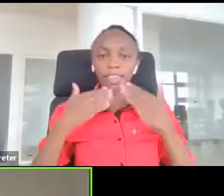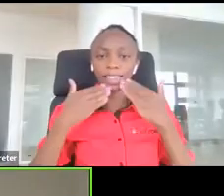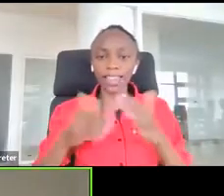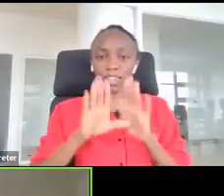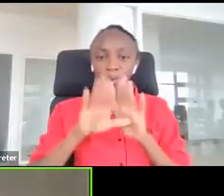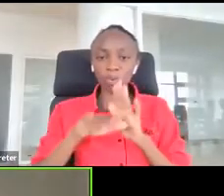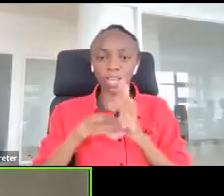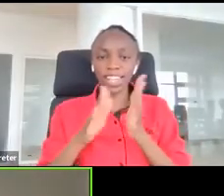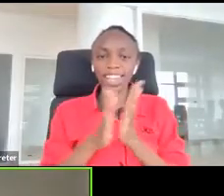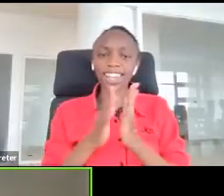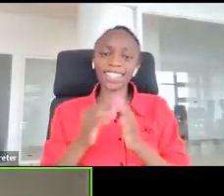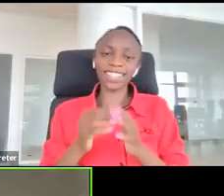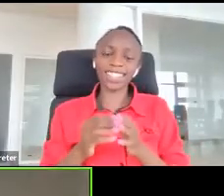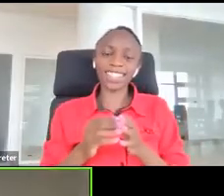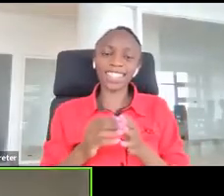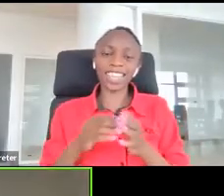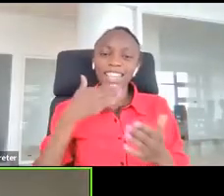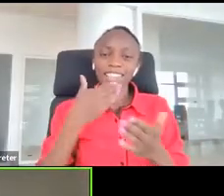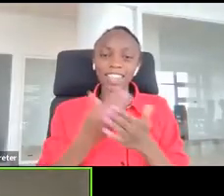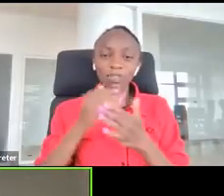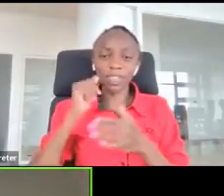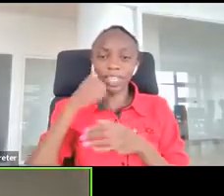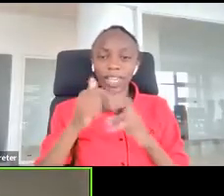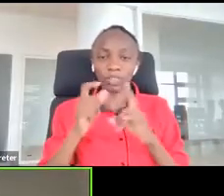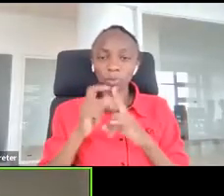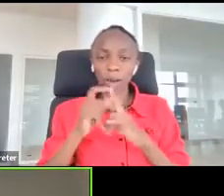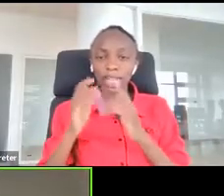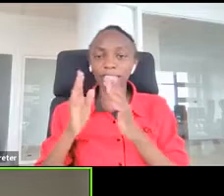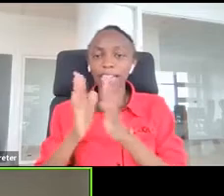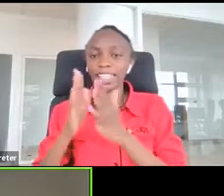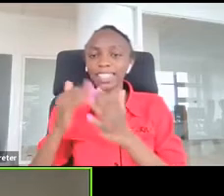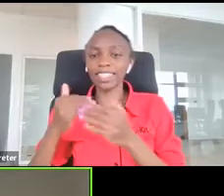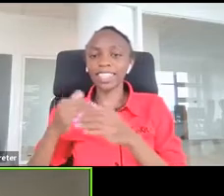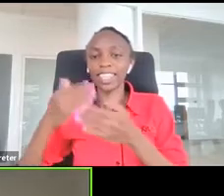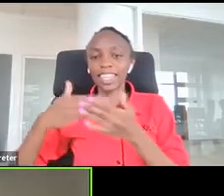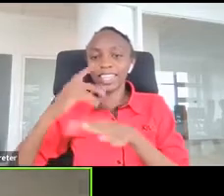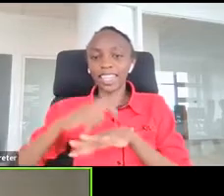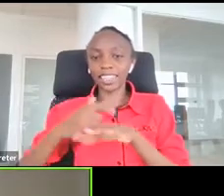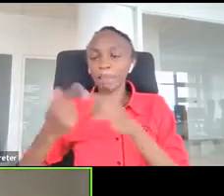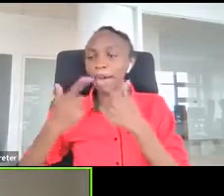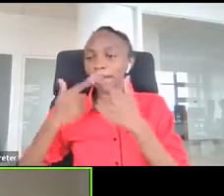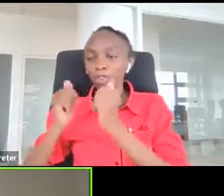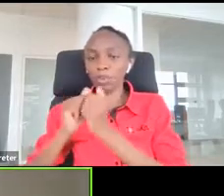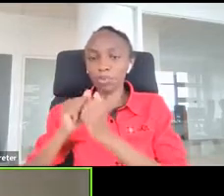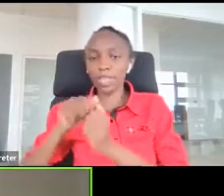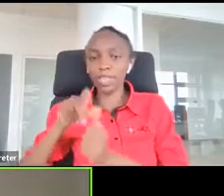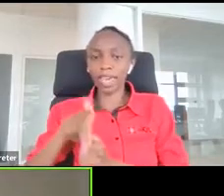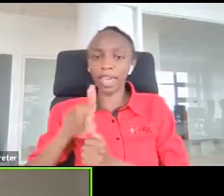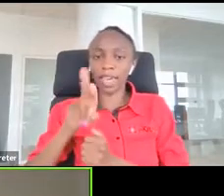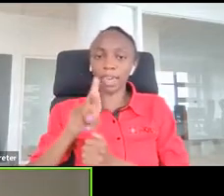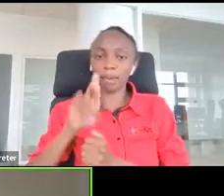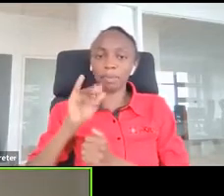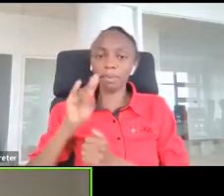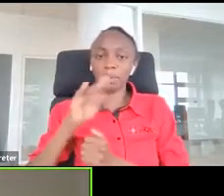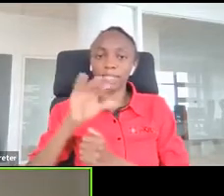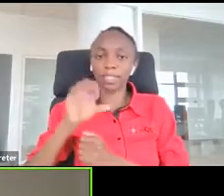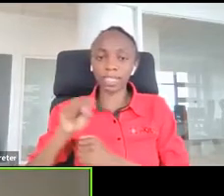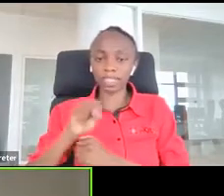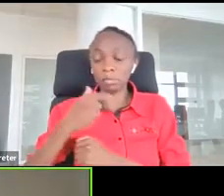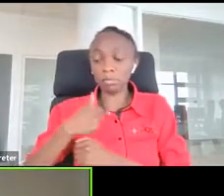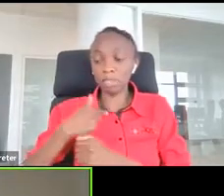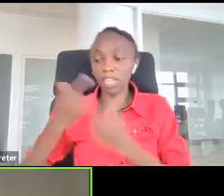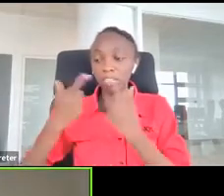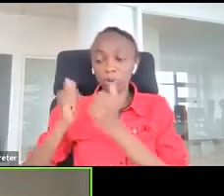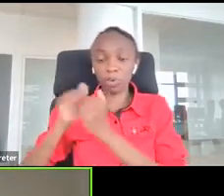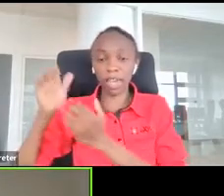of you to say, and I will certainly convey your kind words to Bador next time I speak to her. We speak on a very frequent basis, so she'll be very,